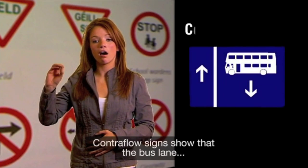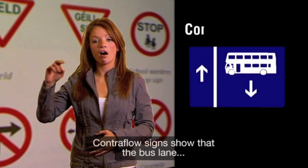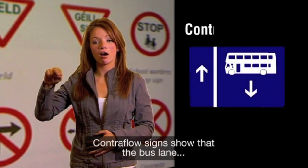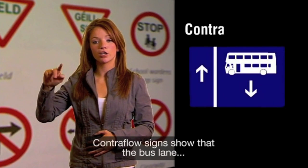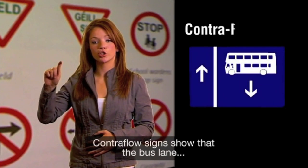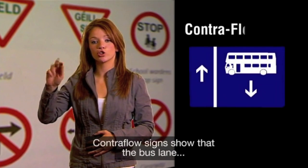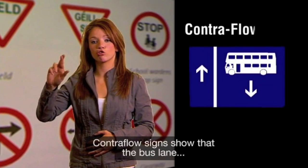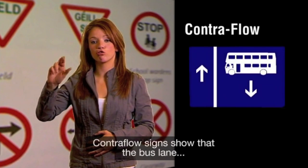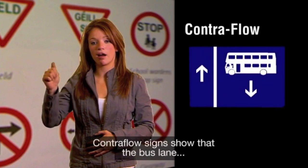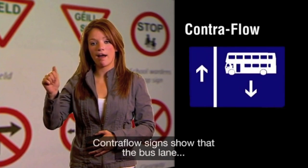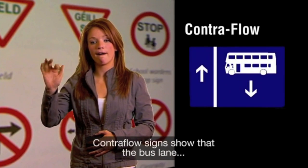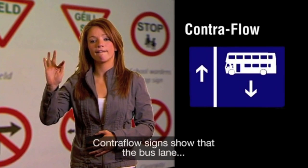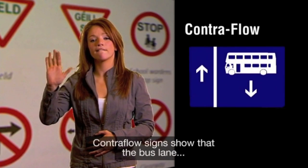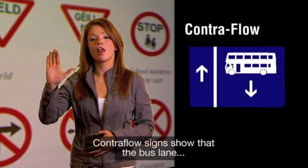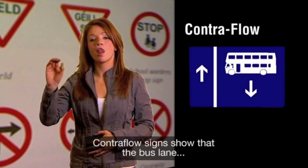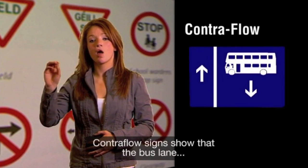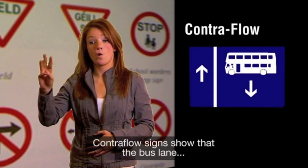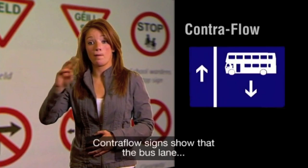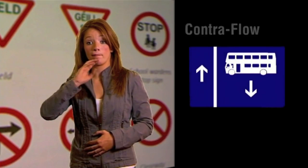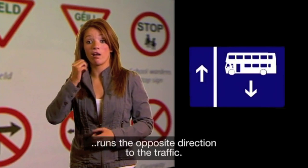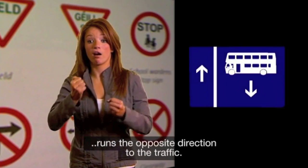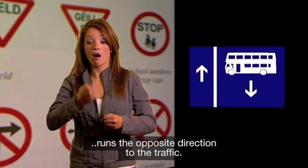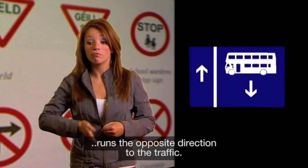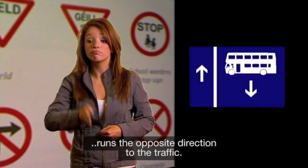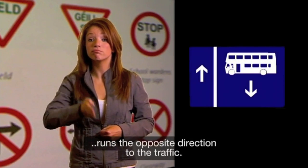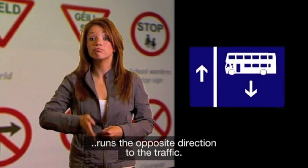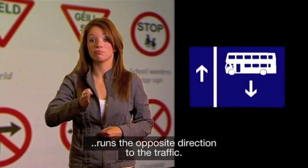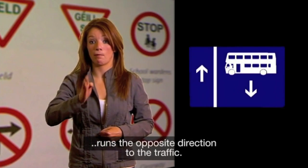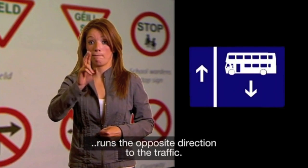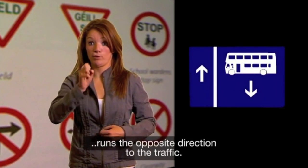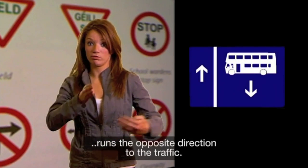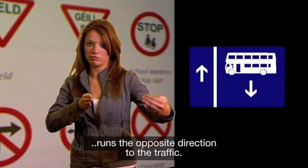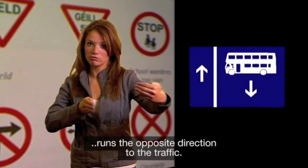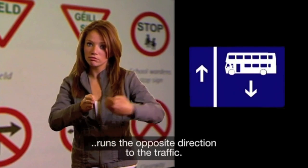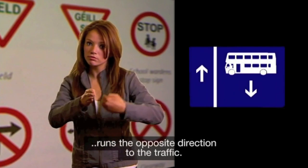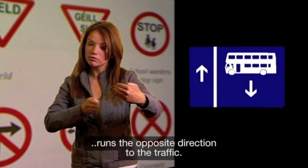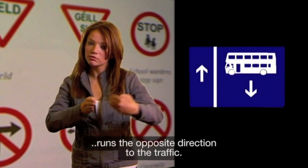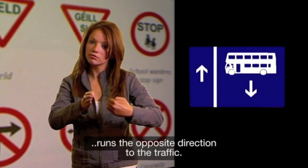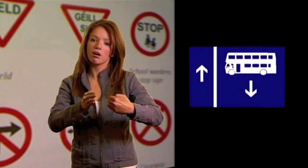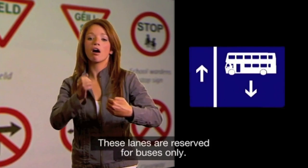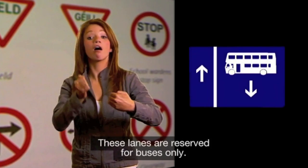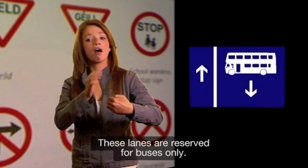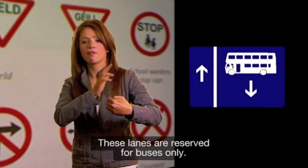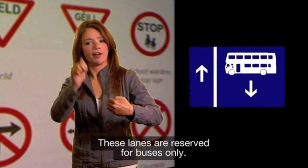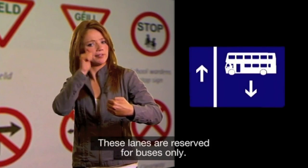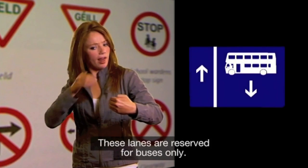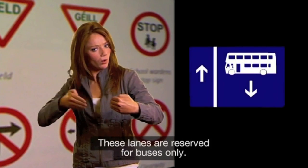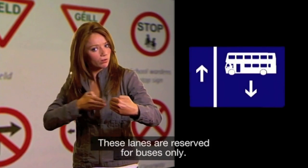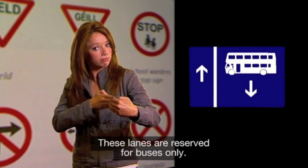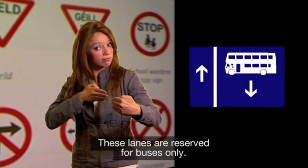Contraflow signs show that the bus lane runs the opposite direction to the traffic. These lanes are reserved for buses